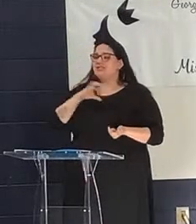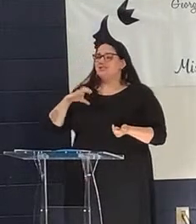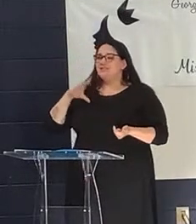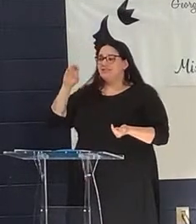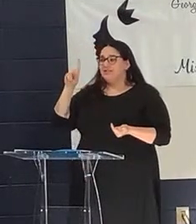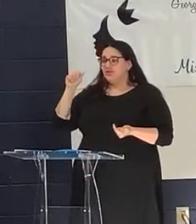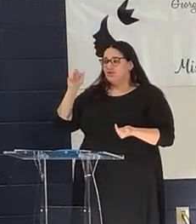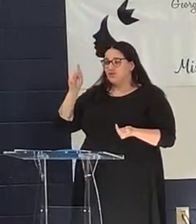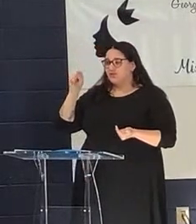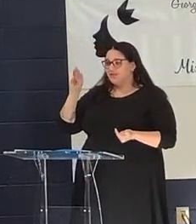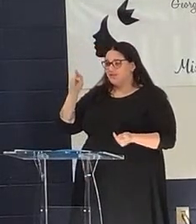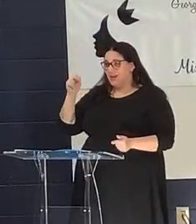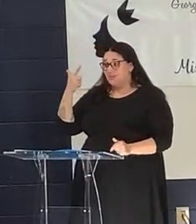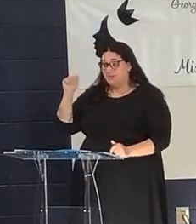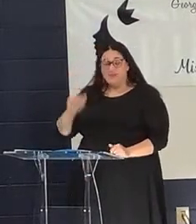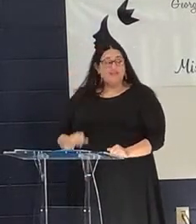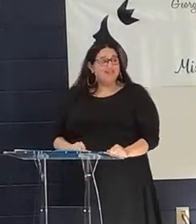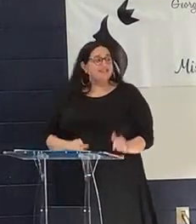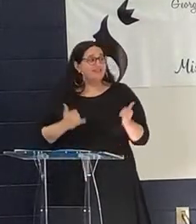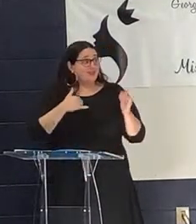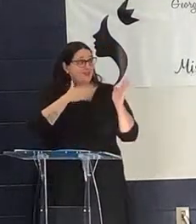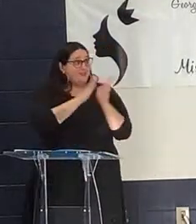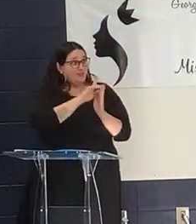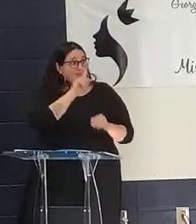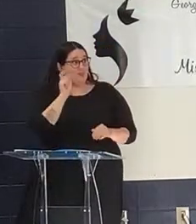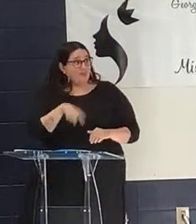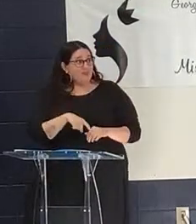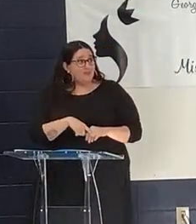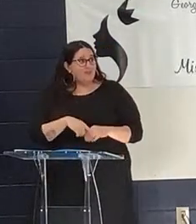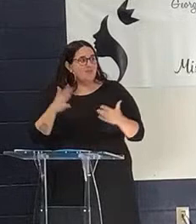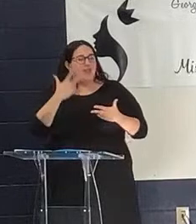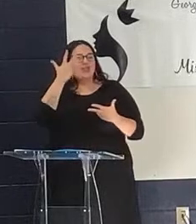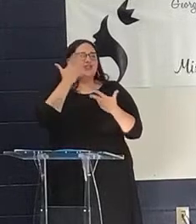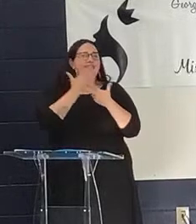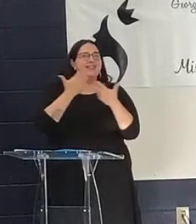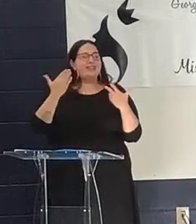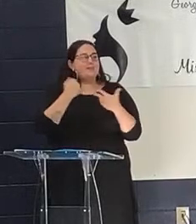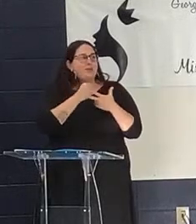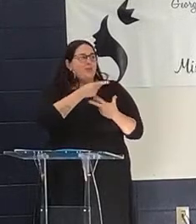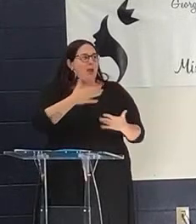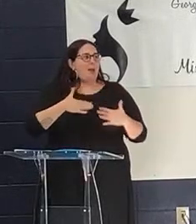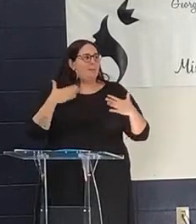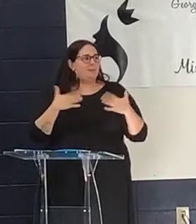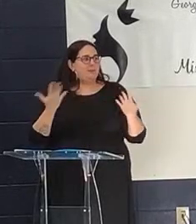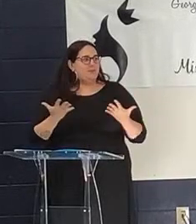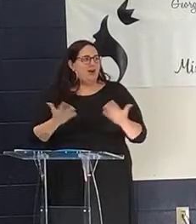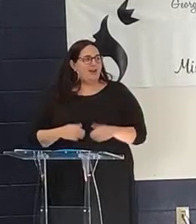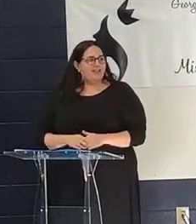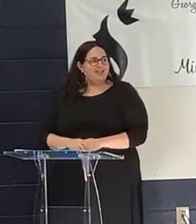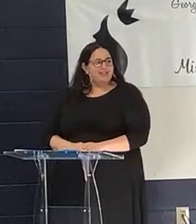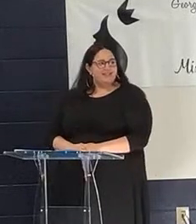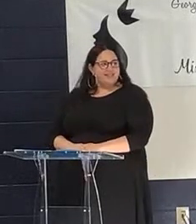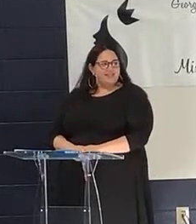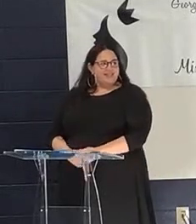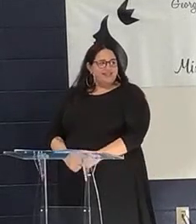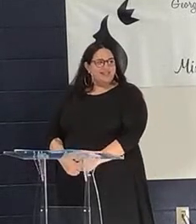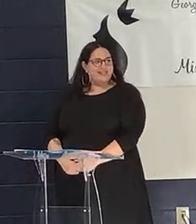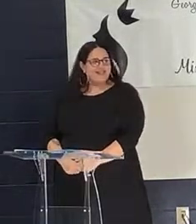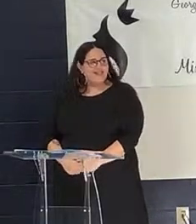the last 40 years. She lives with her family in Cedartown. I have a question for you. What are three things